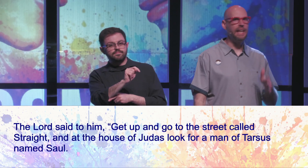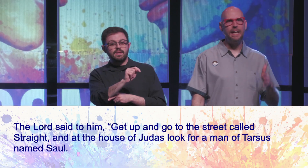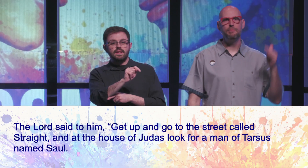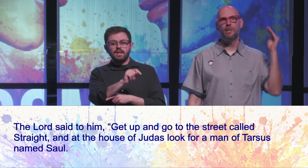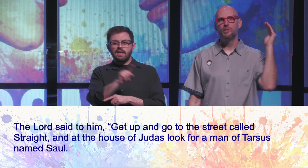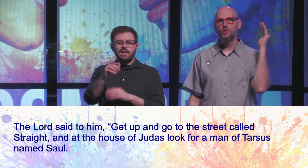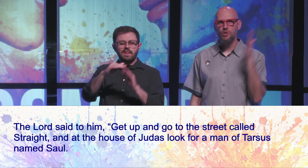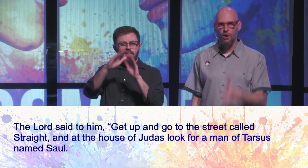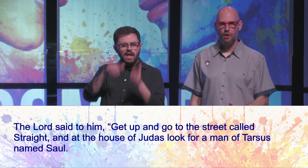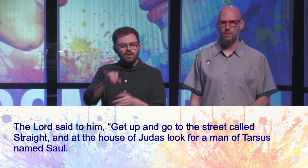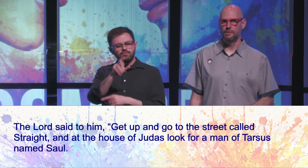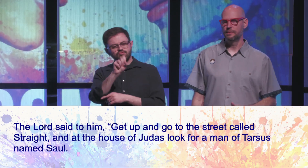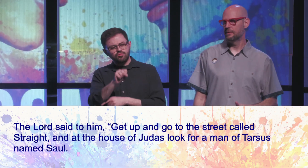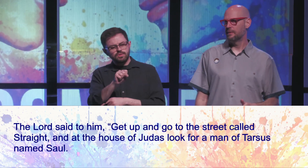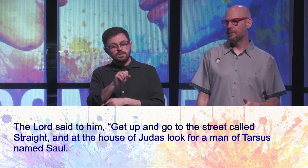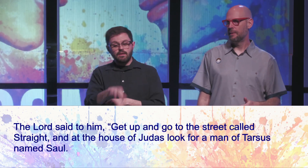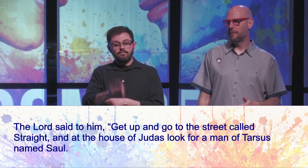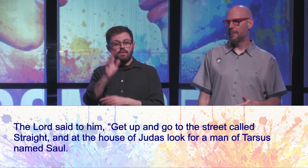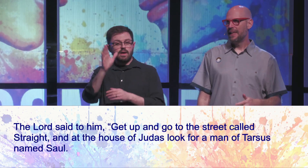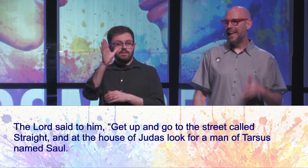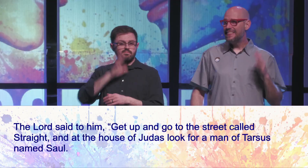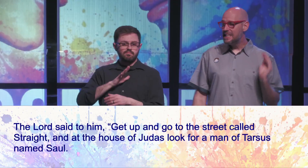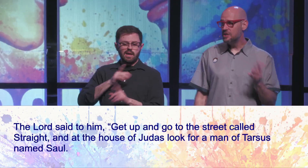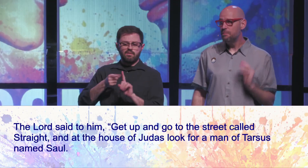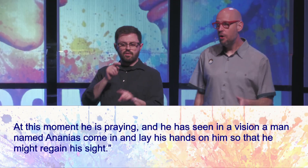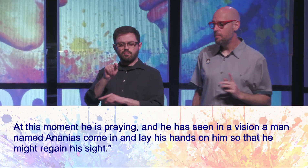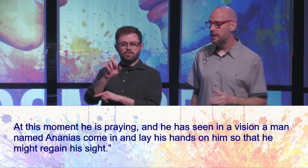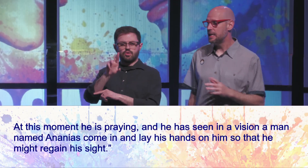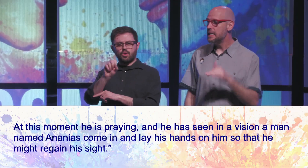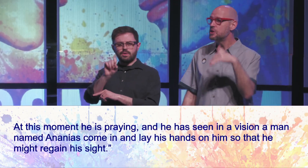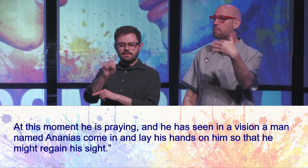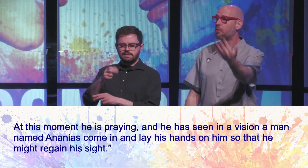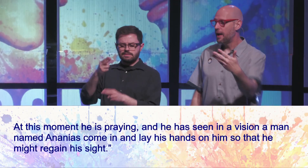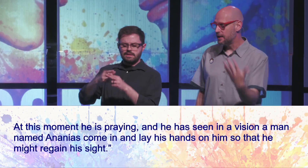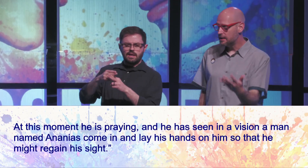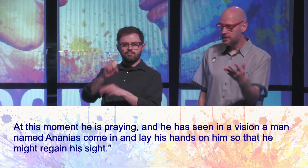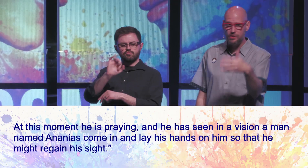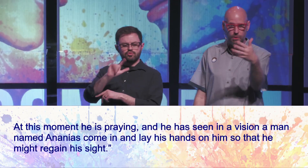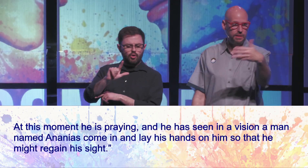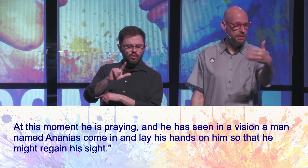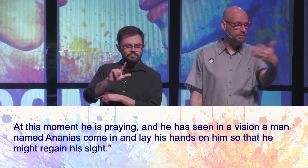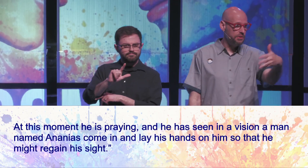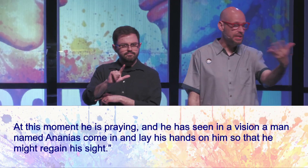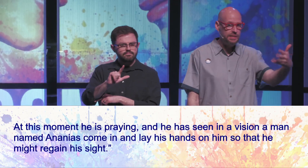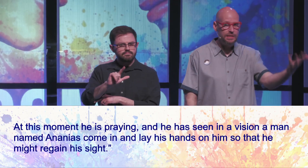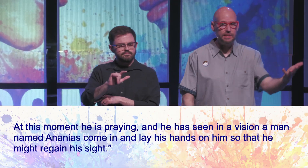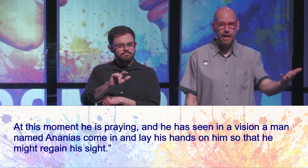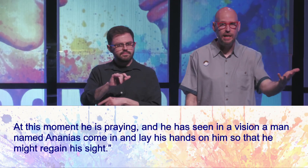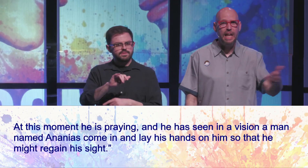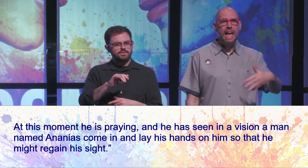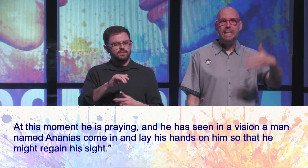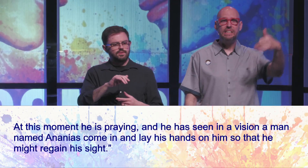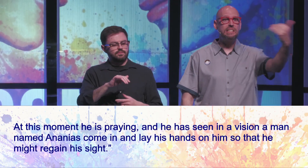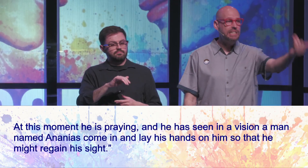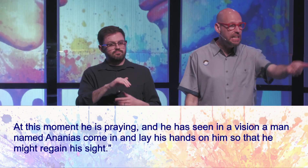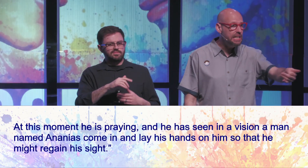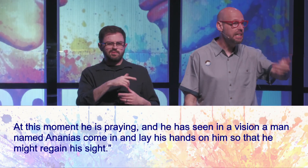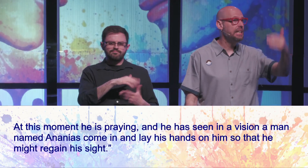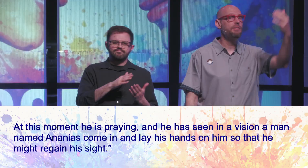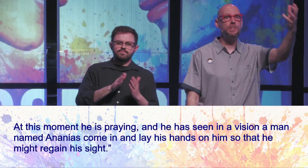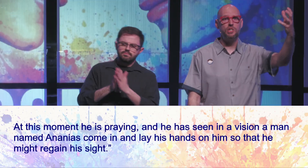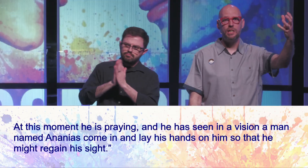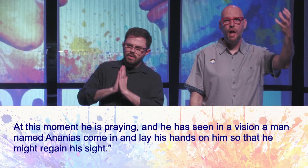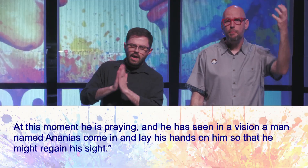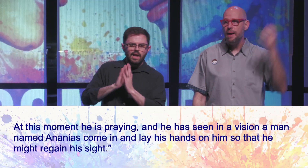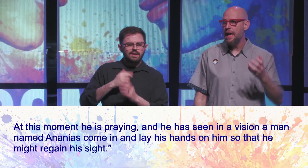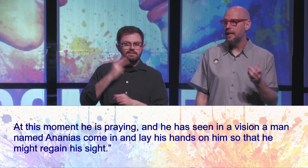Tarsus named Saul. At this moment, he is praying. This is what Jesus is saying. And he has seen in